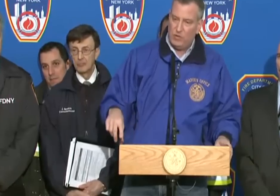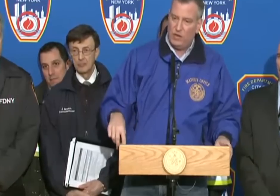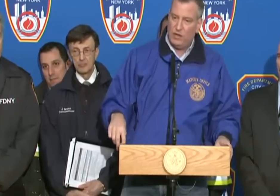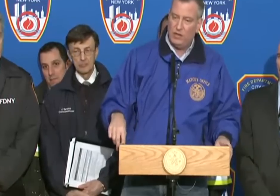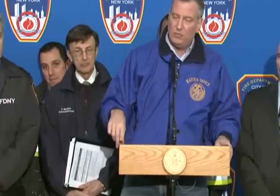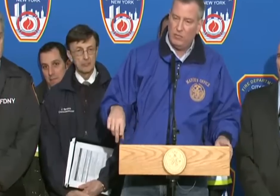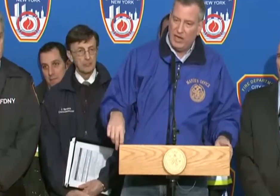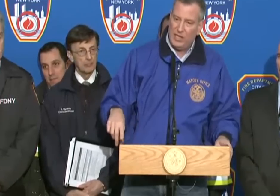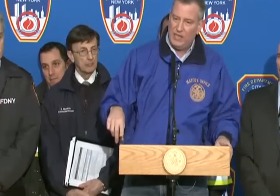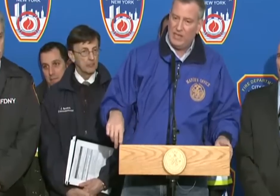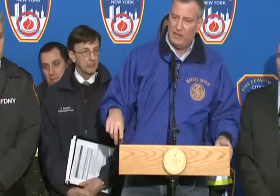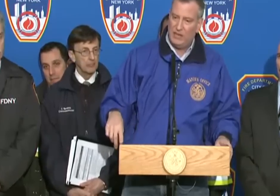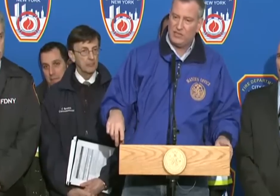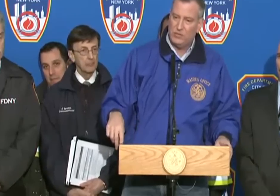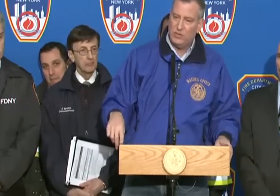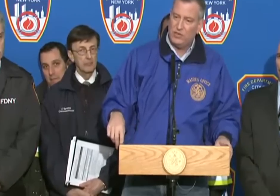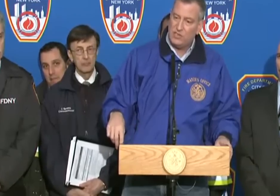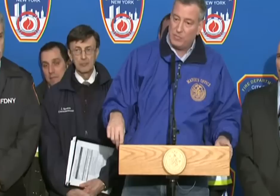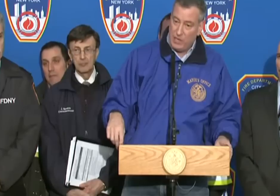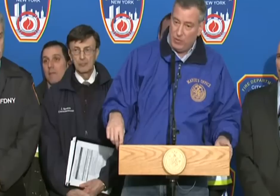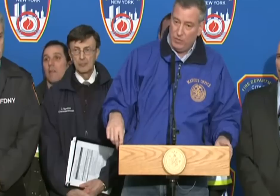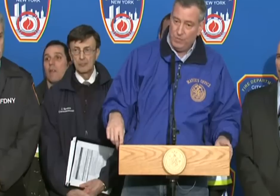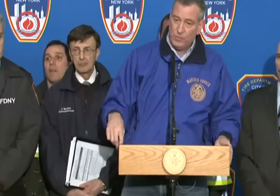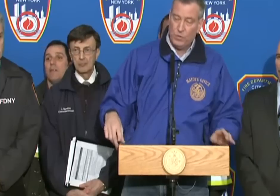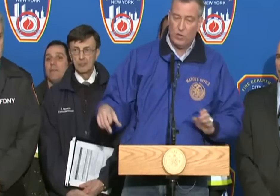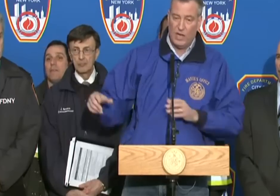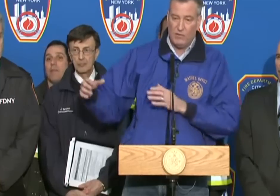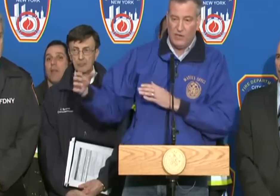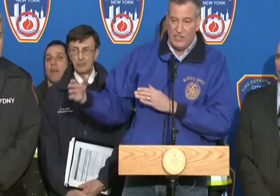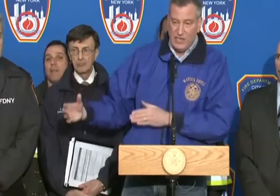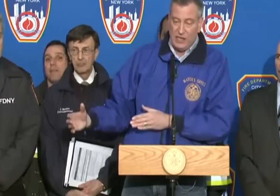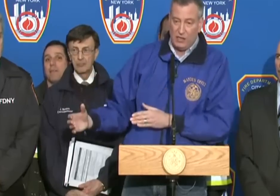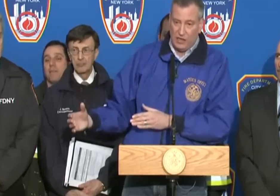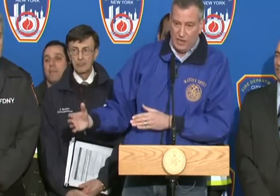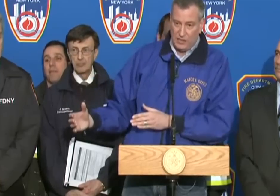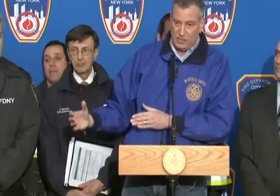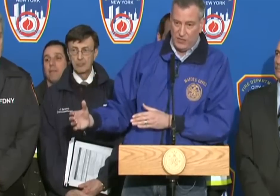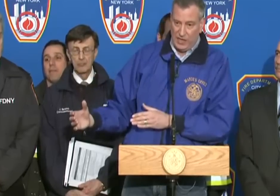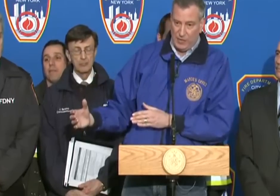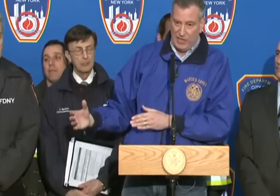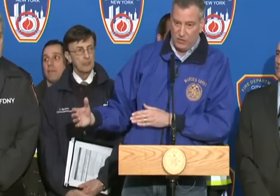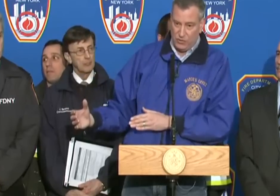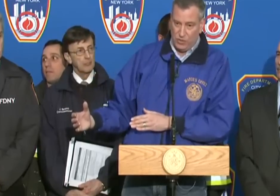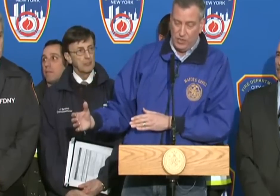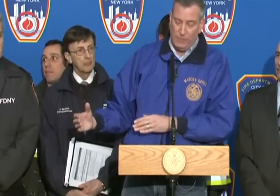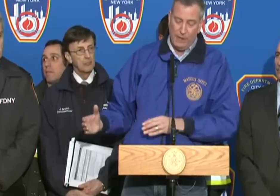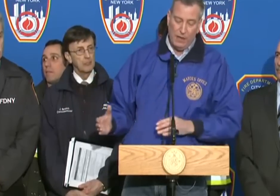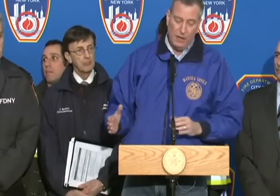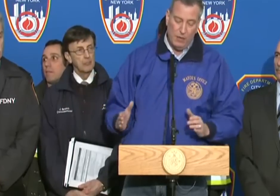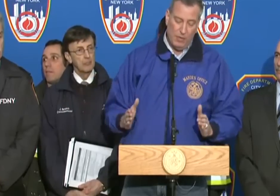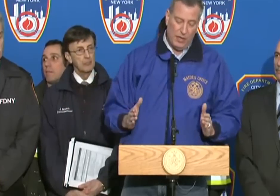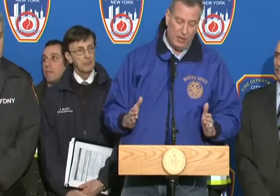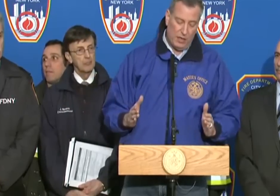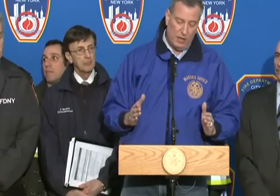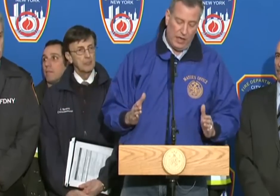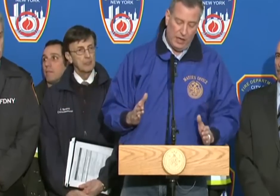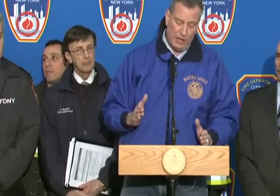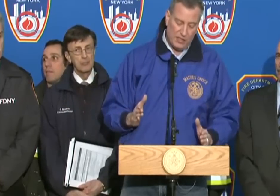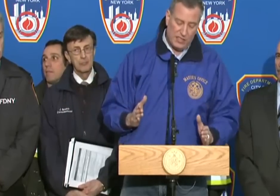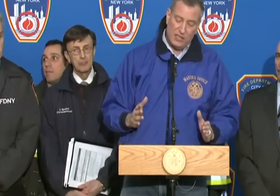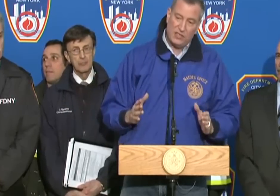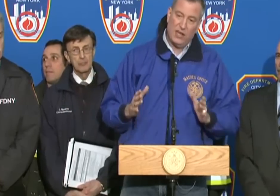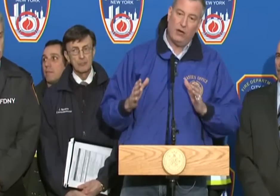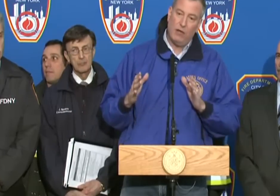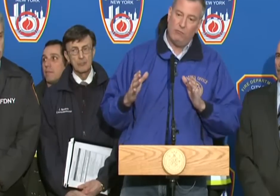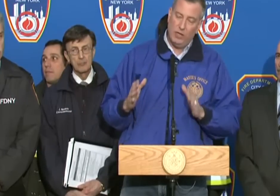capacity up and running by the beginning of the next school year in September. We're going to have a very detailed analysis of that coming out shortly. But